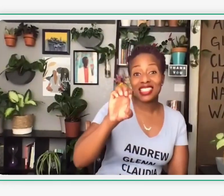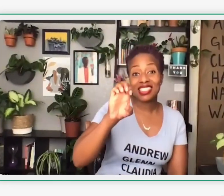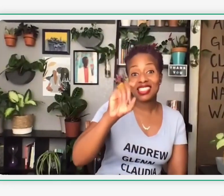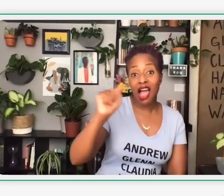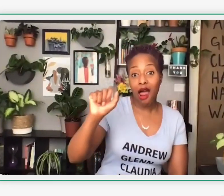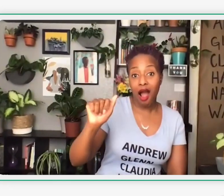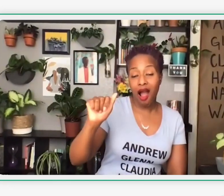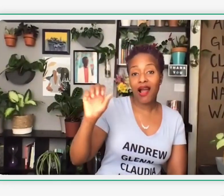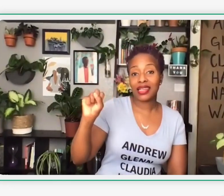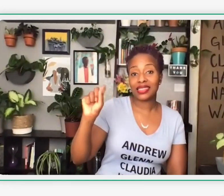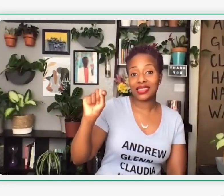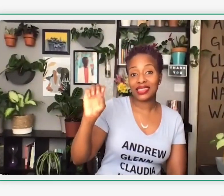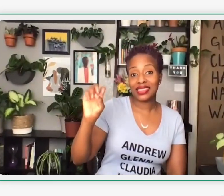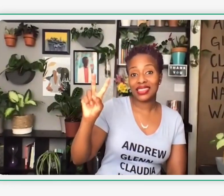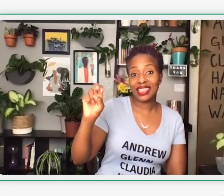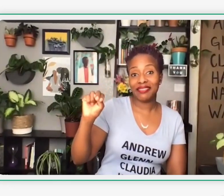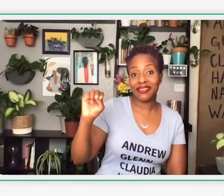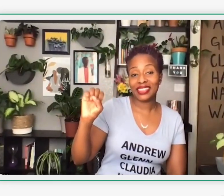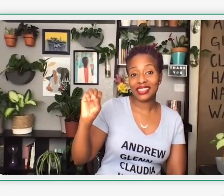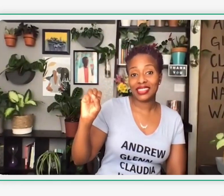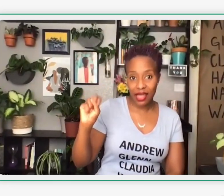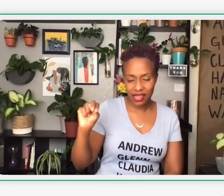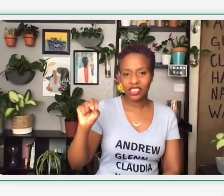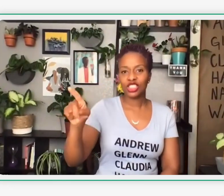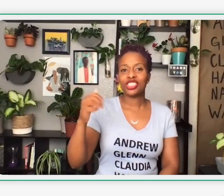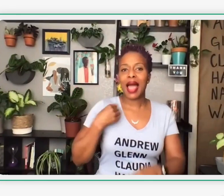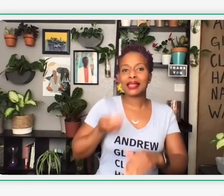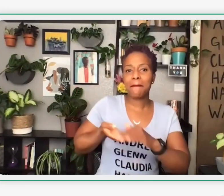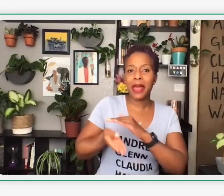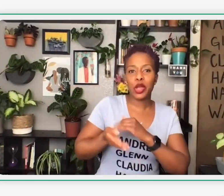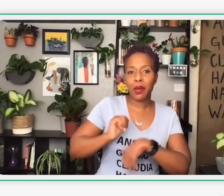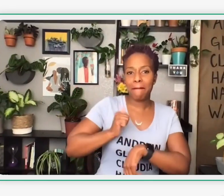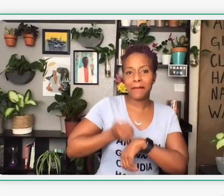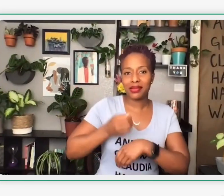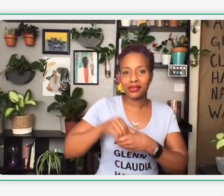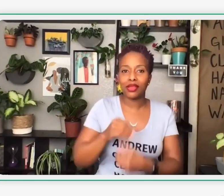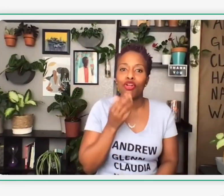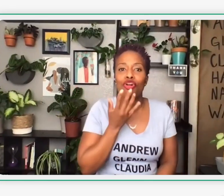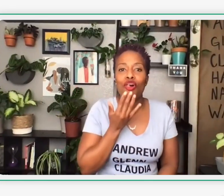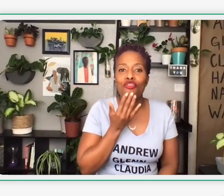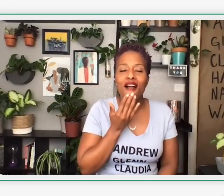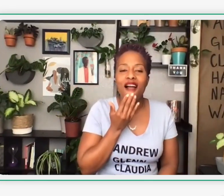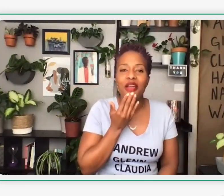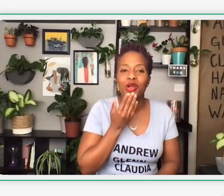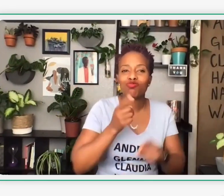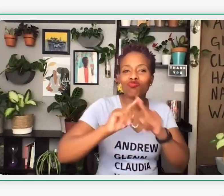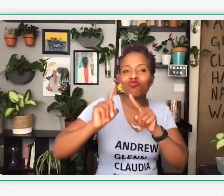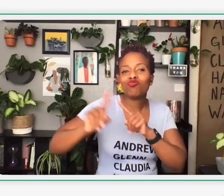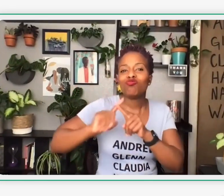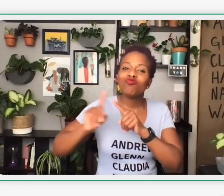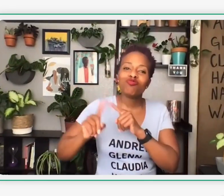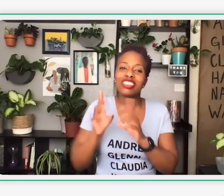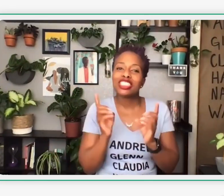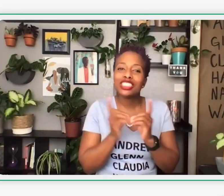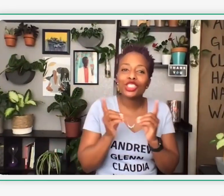is Zetta Stevens. She has a bakery based in Colorado where